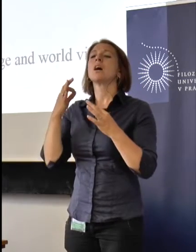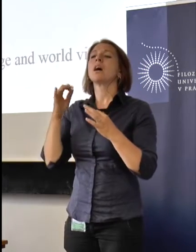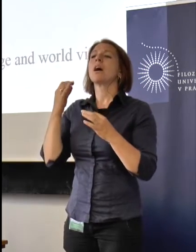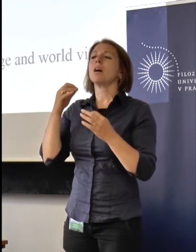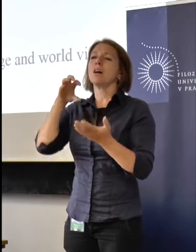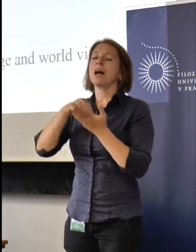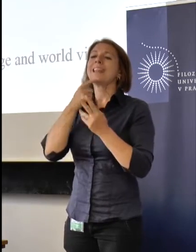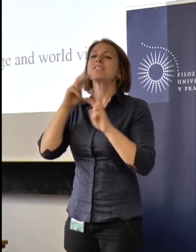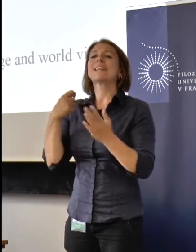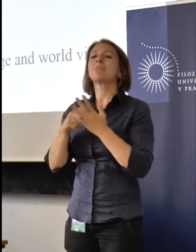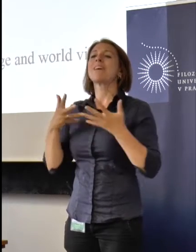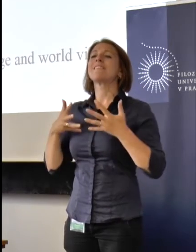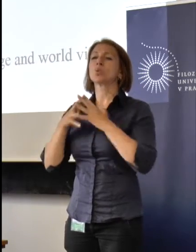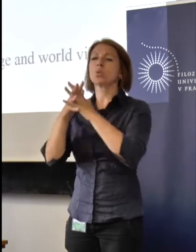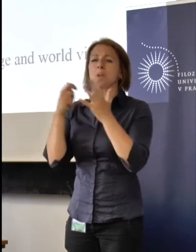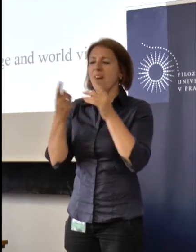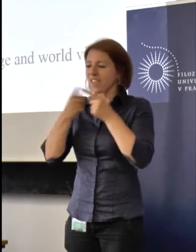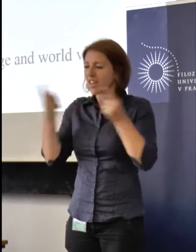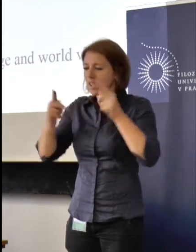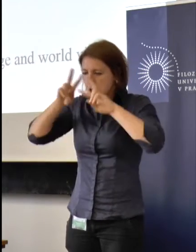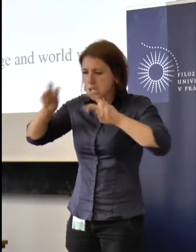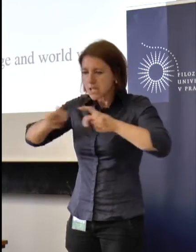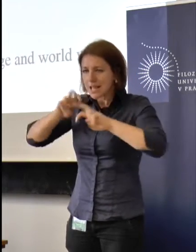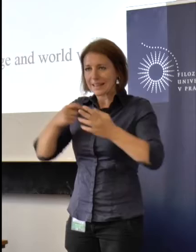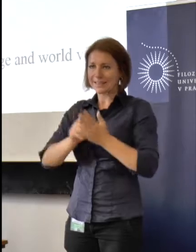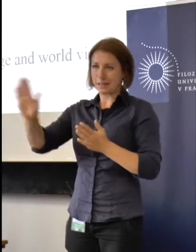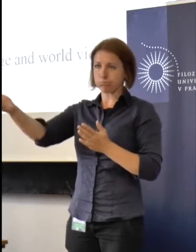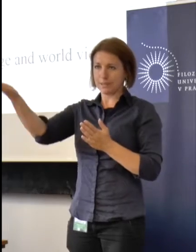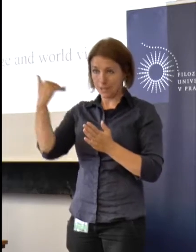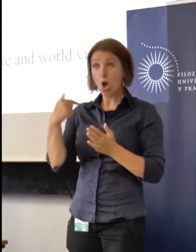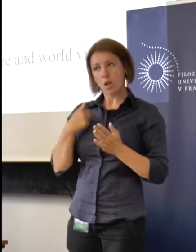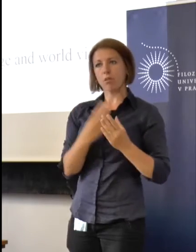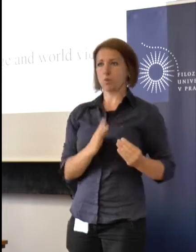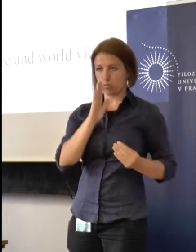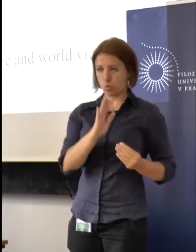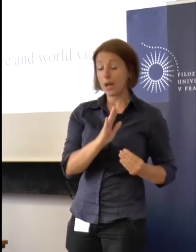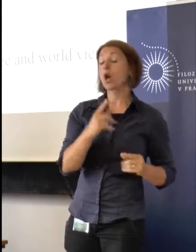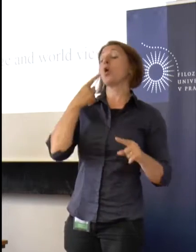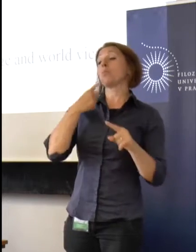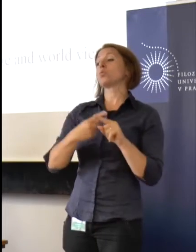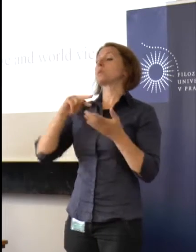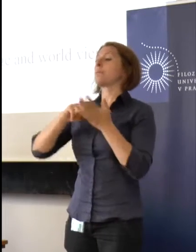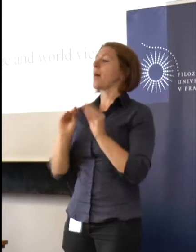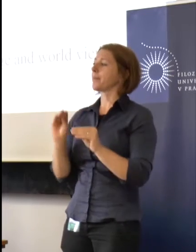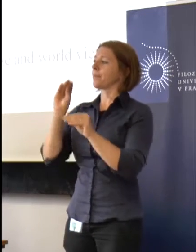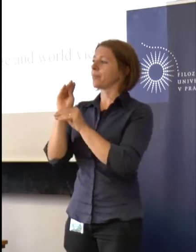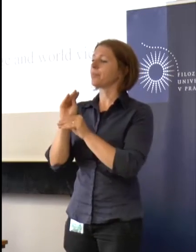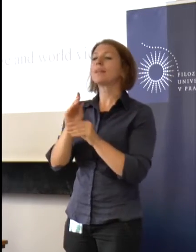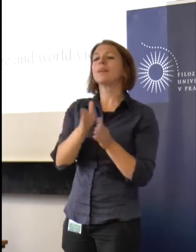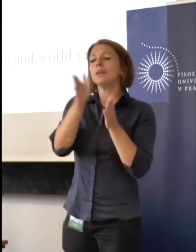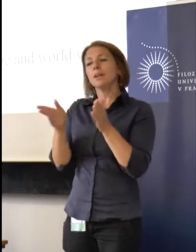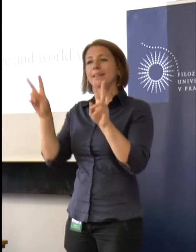three parts: generating world views, then a second part on European languages and globalese, and then